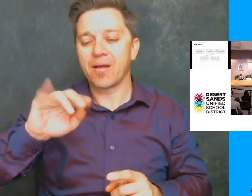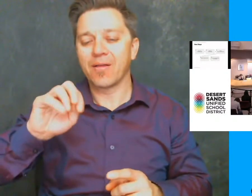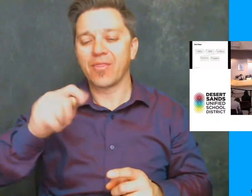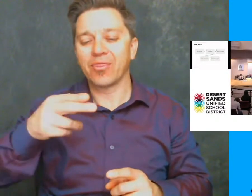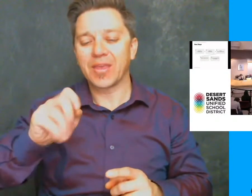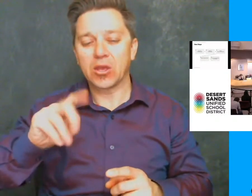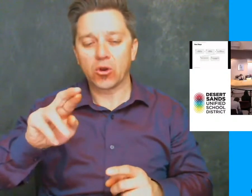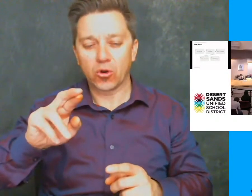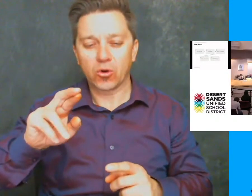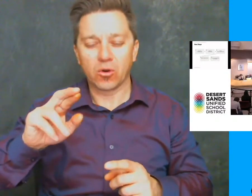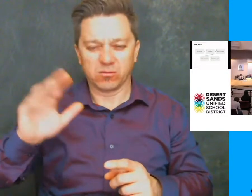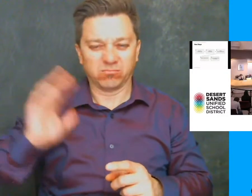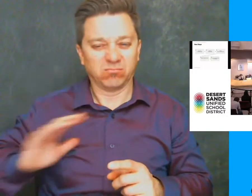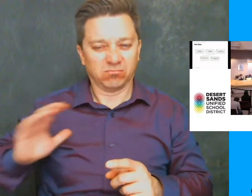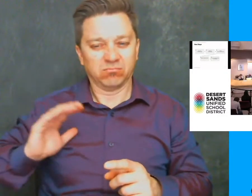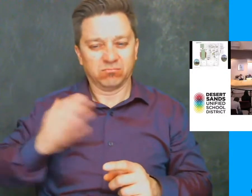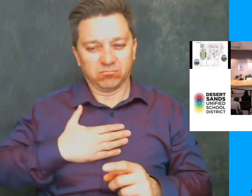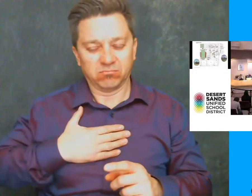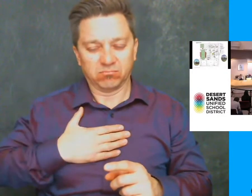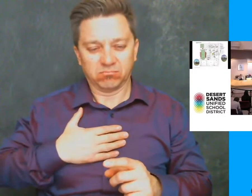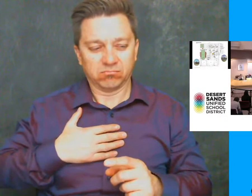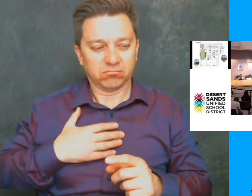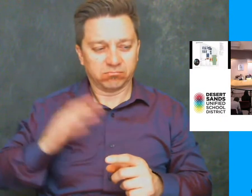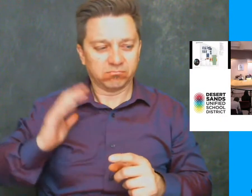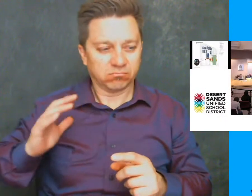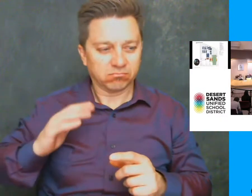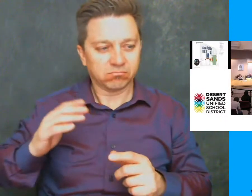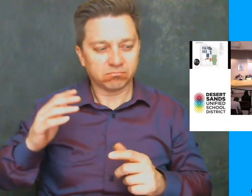when we went to approve our